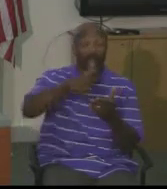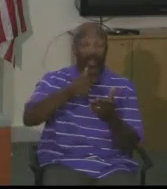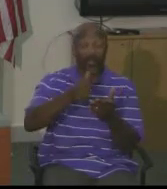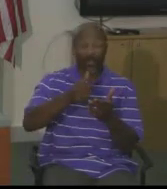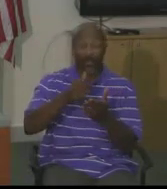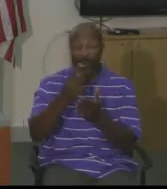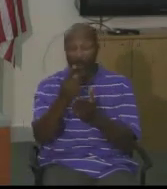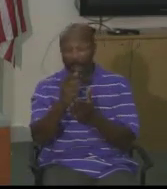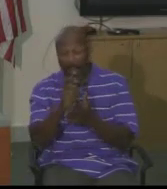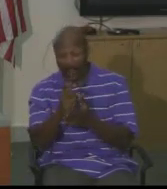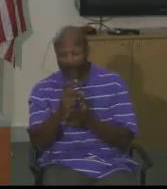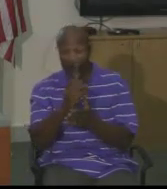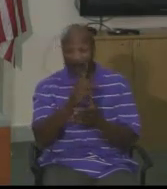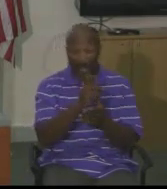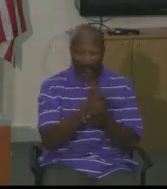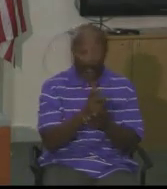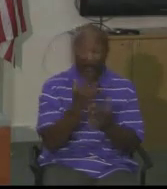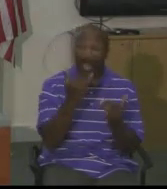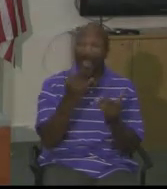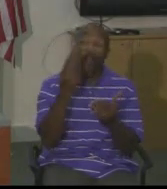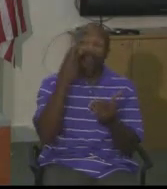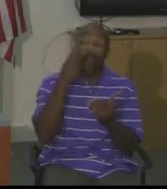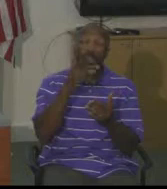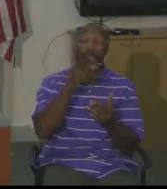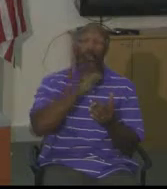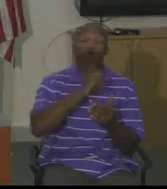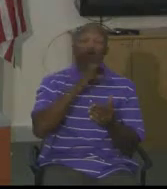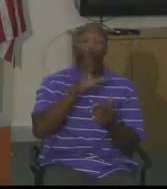into 1x slots. So let's go back and look at that motherboard.